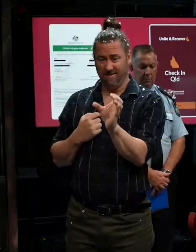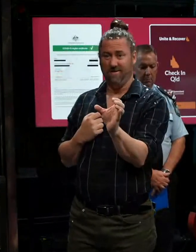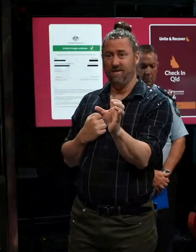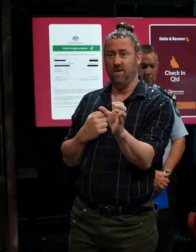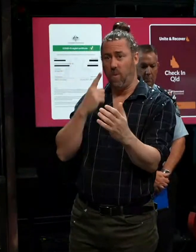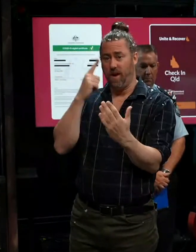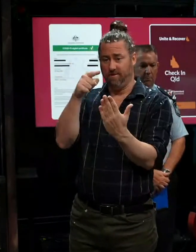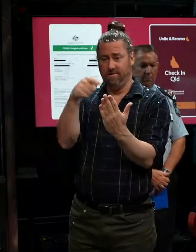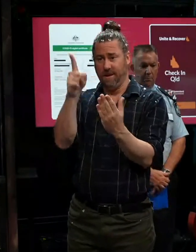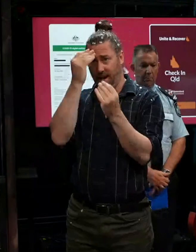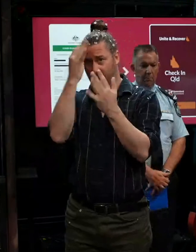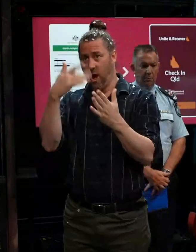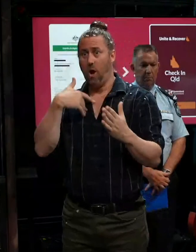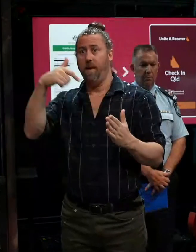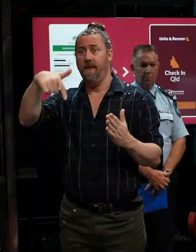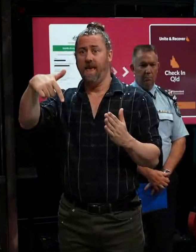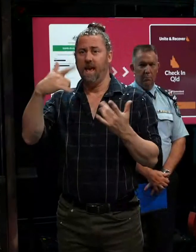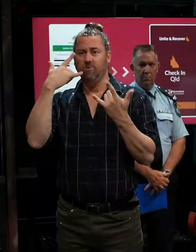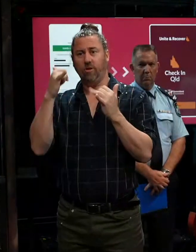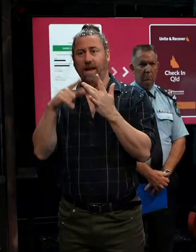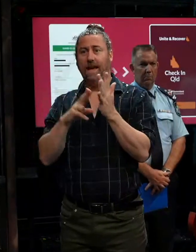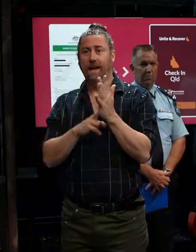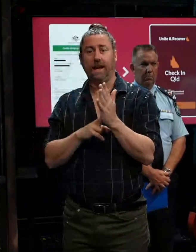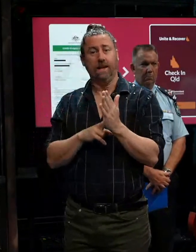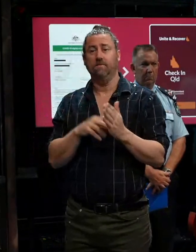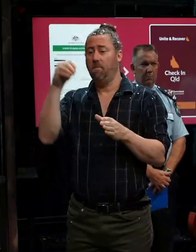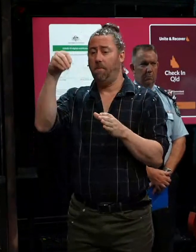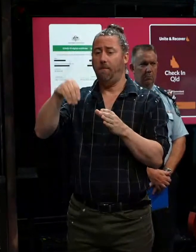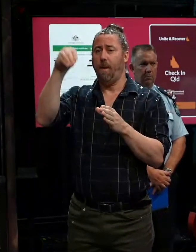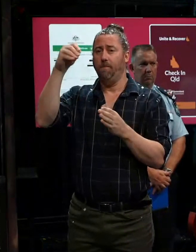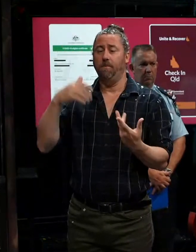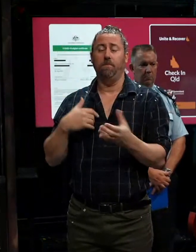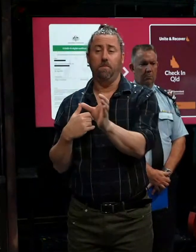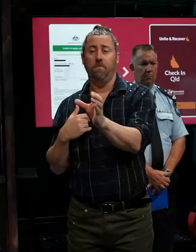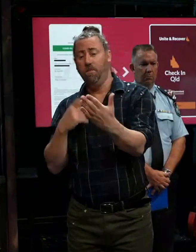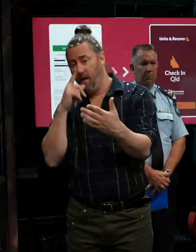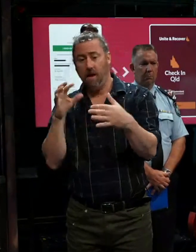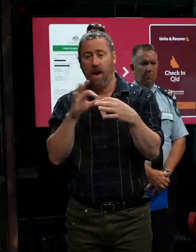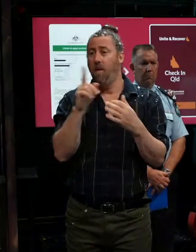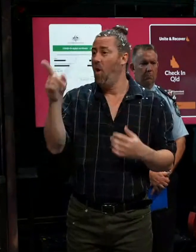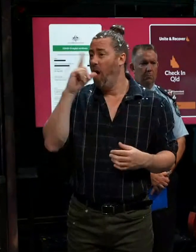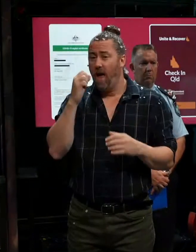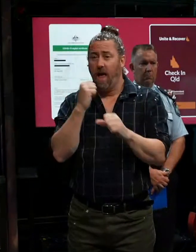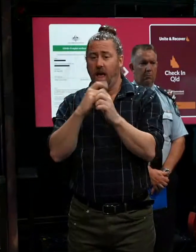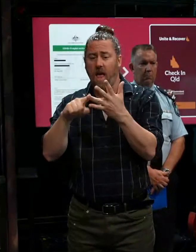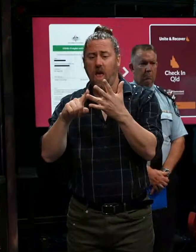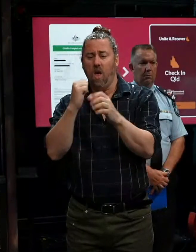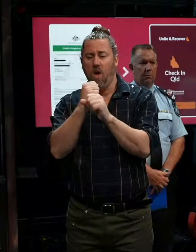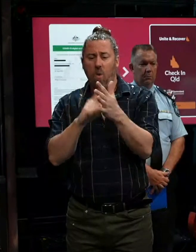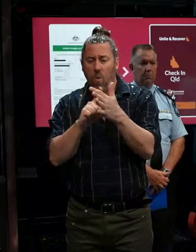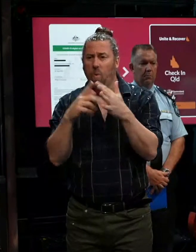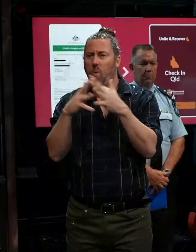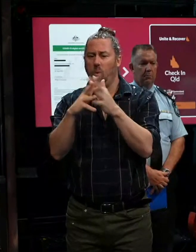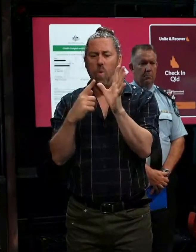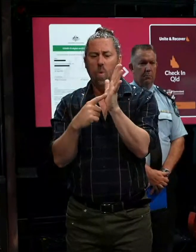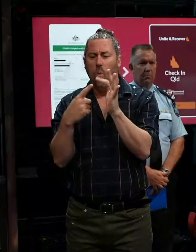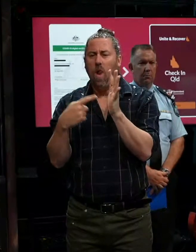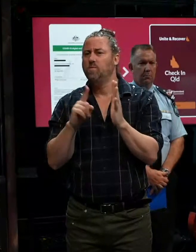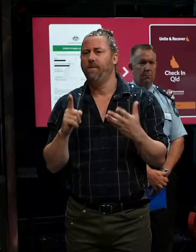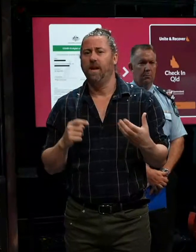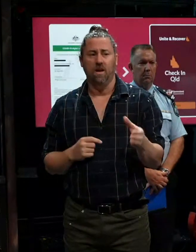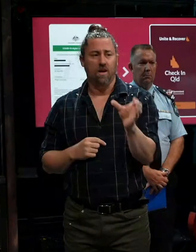you walk in. But you can just as easily not link it if you wish and open up your Google wallet or your Apple wallet and prove your green tick,